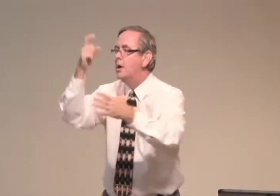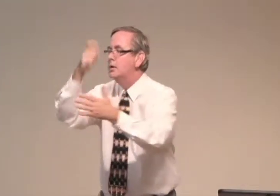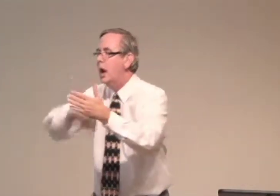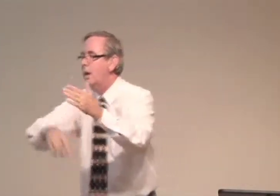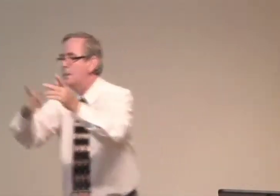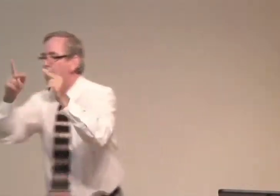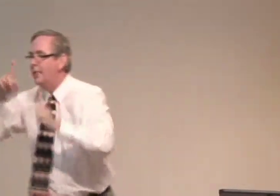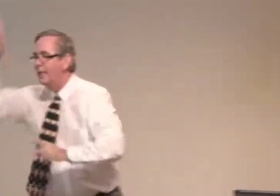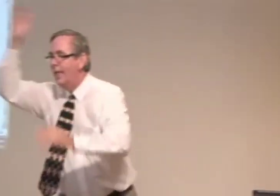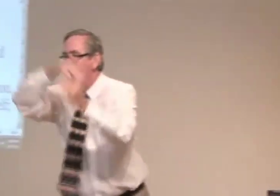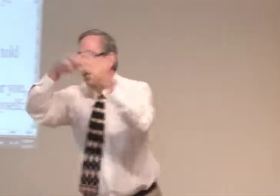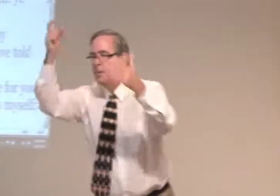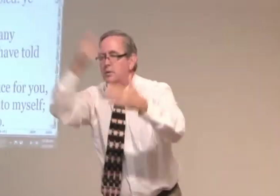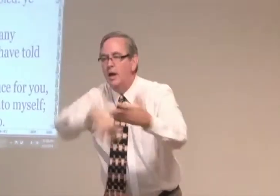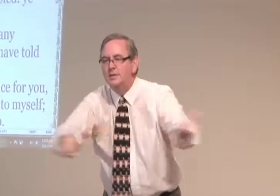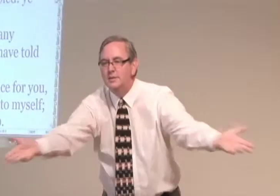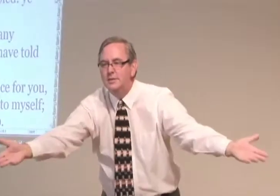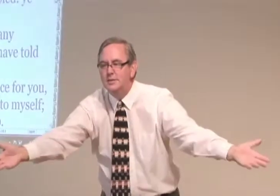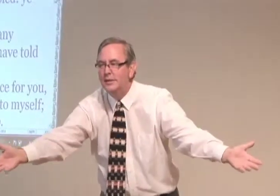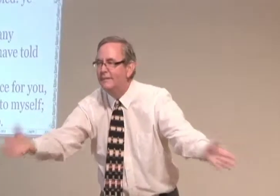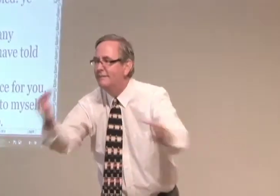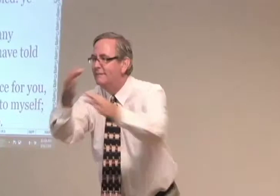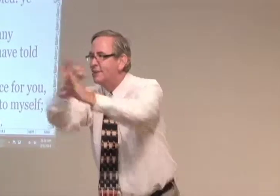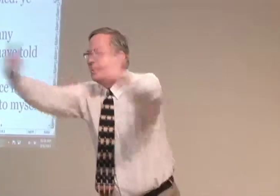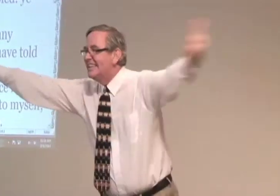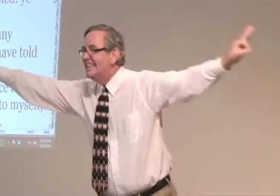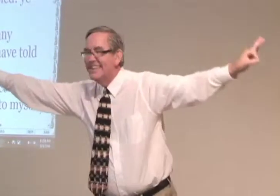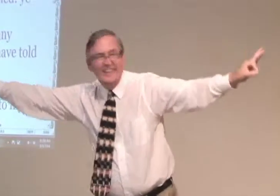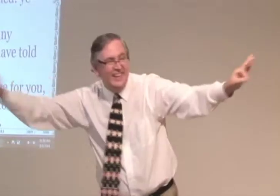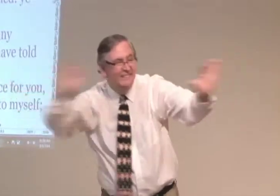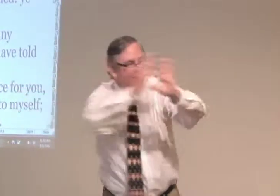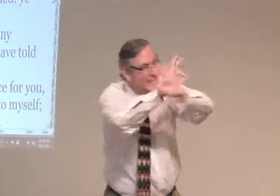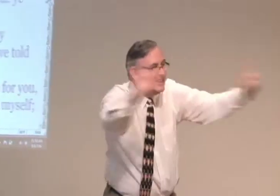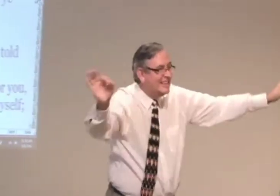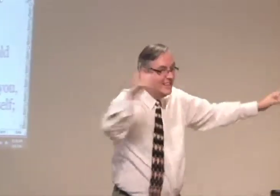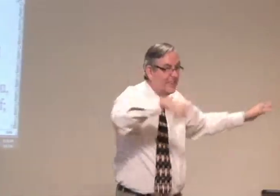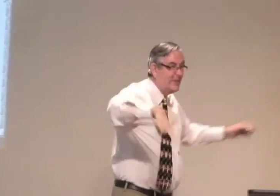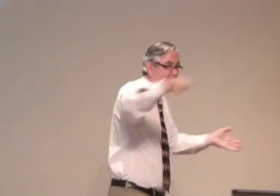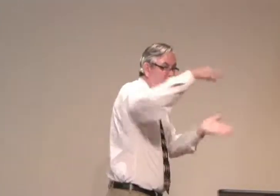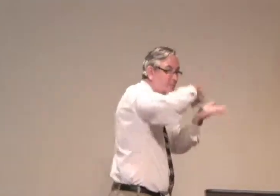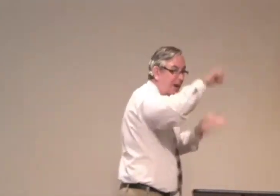a place. And you know what that place is going to cost you? Nothing. It's free.